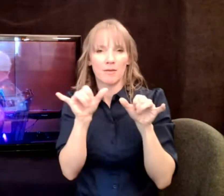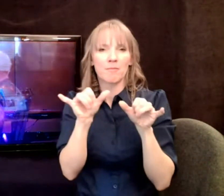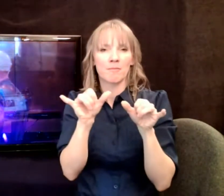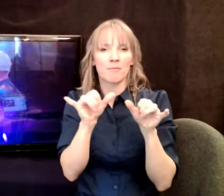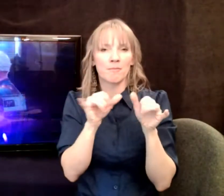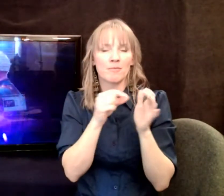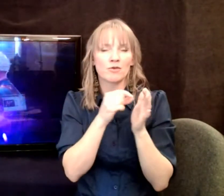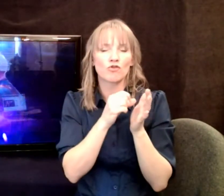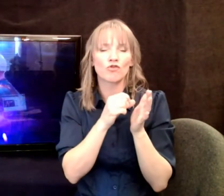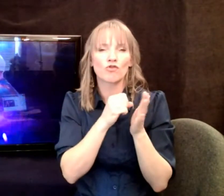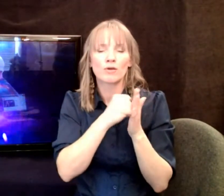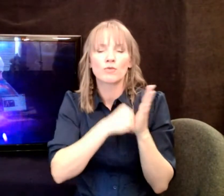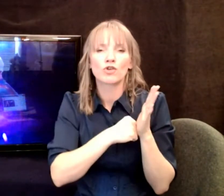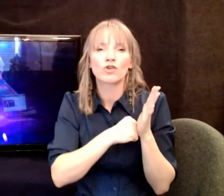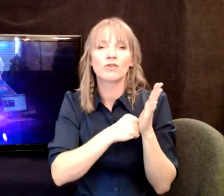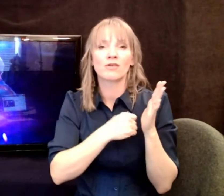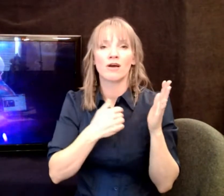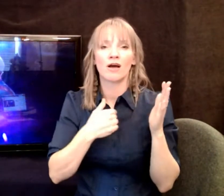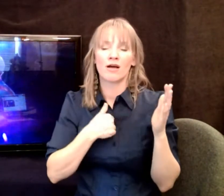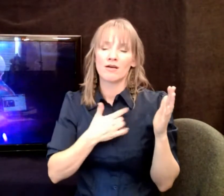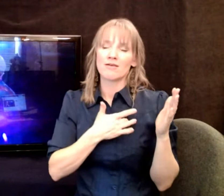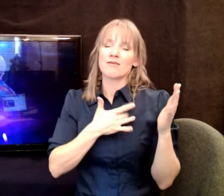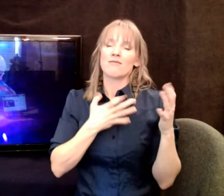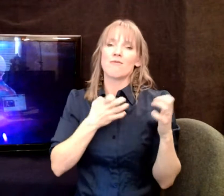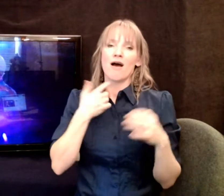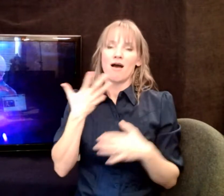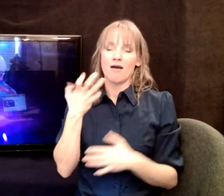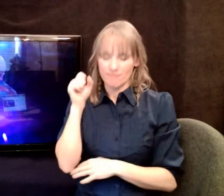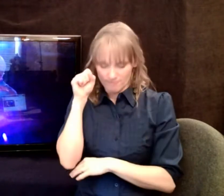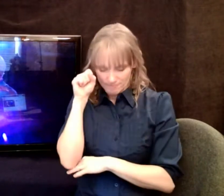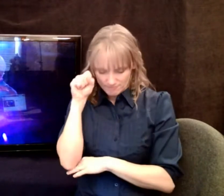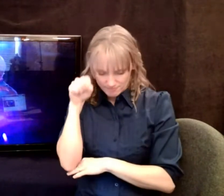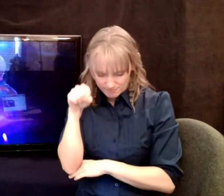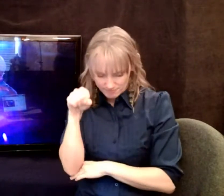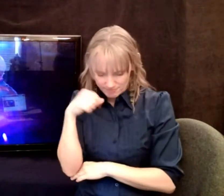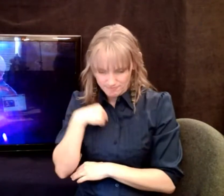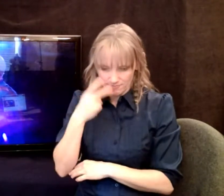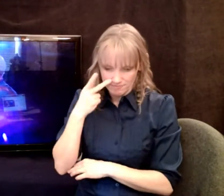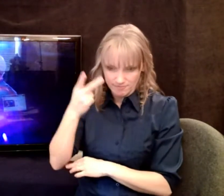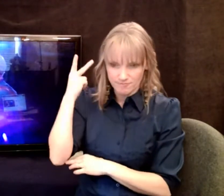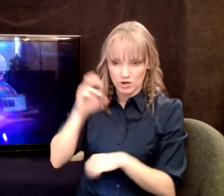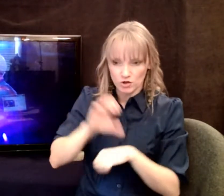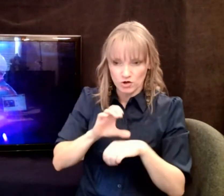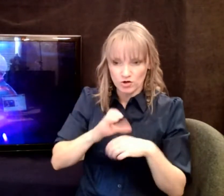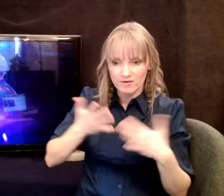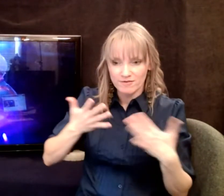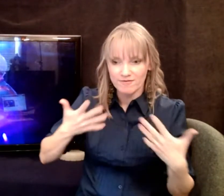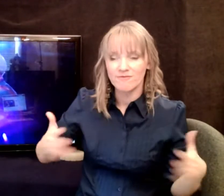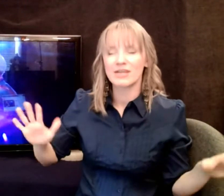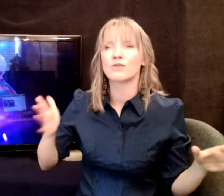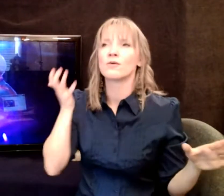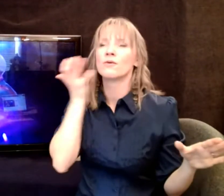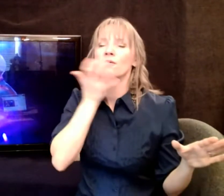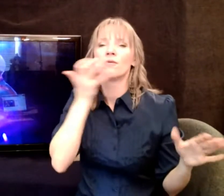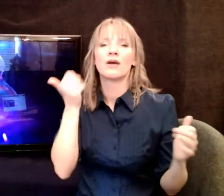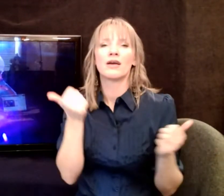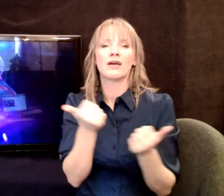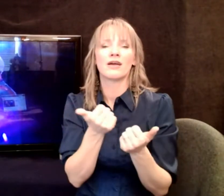head. I remember when church let out, how things have changed since then.